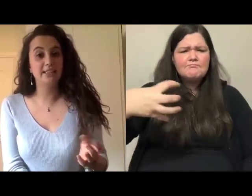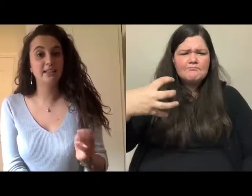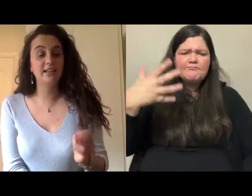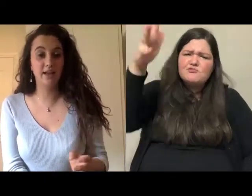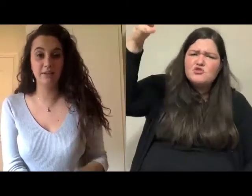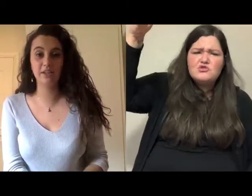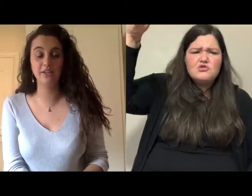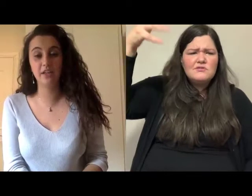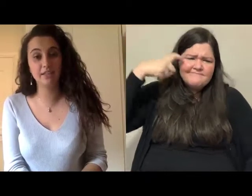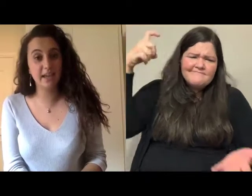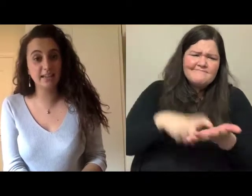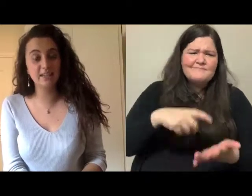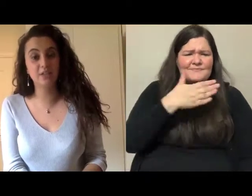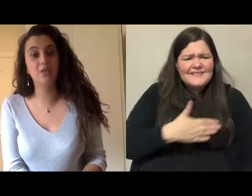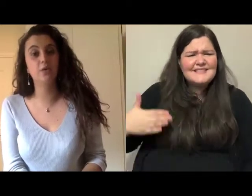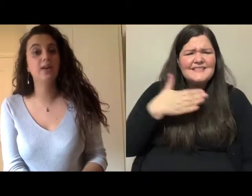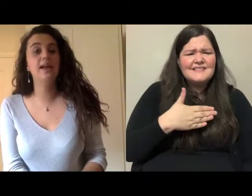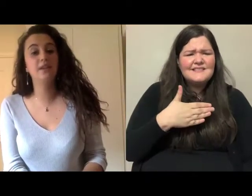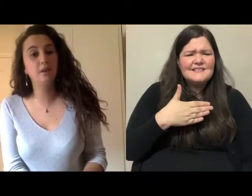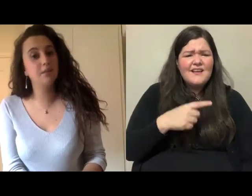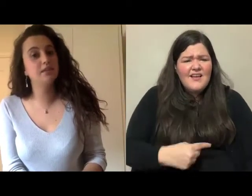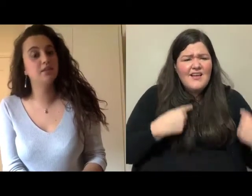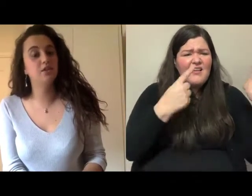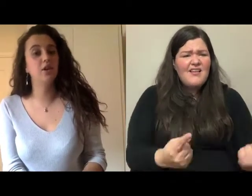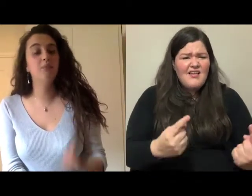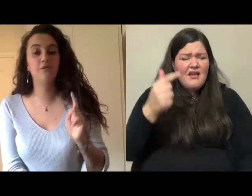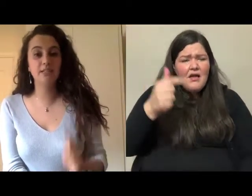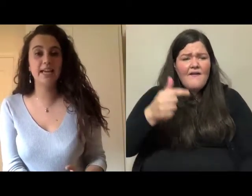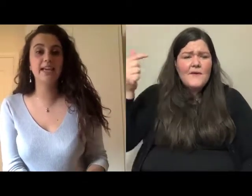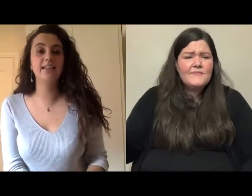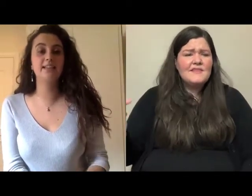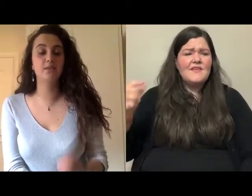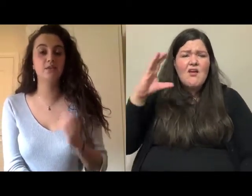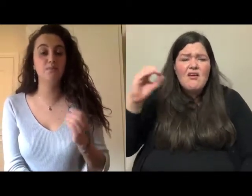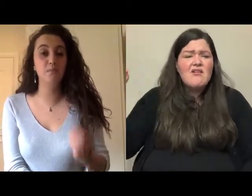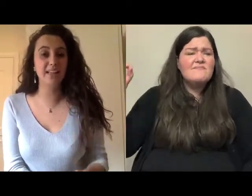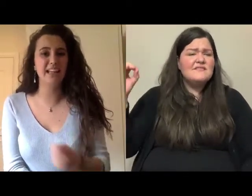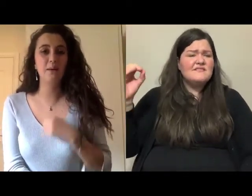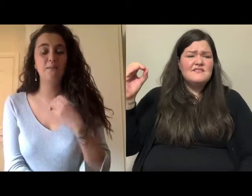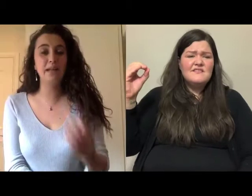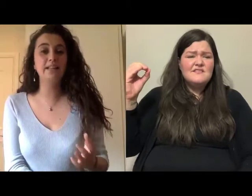denied climate change, and the scientists knew and the companies knew, but for decades there was